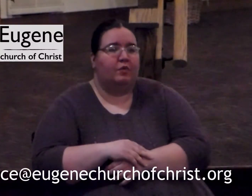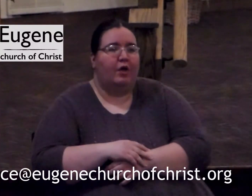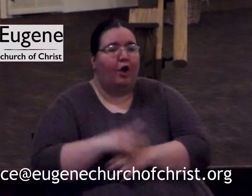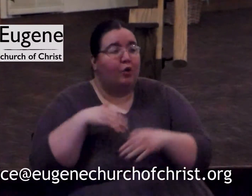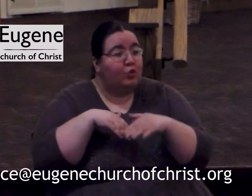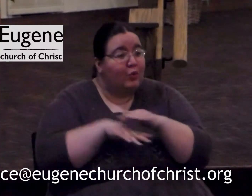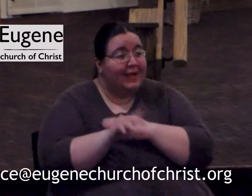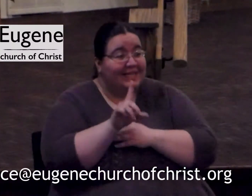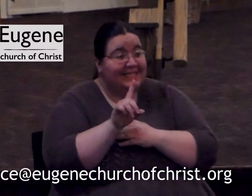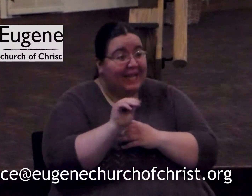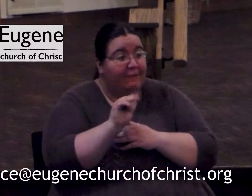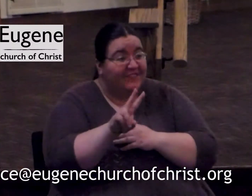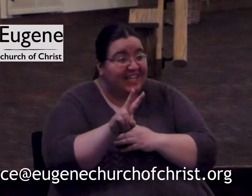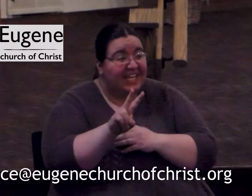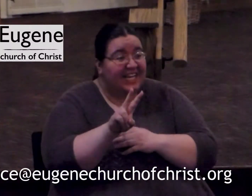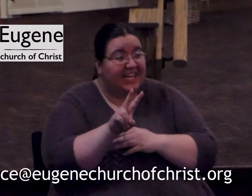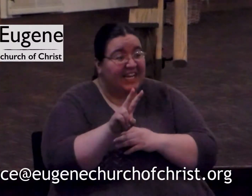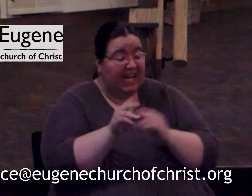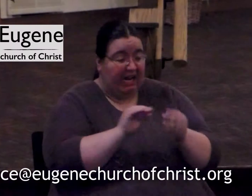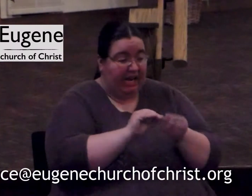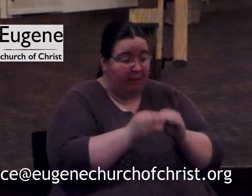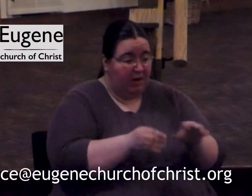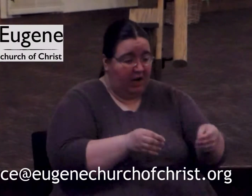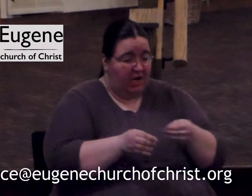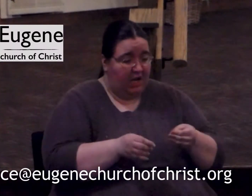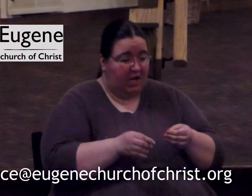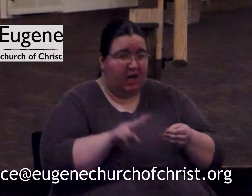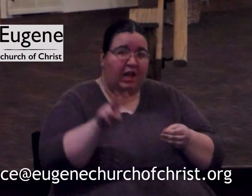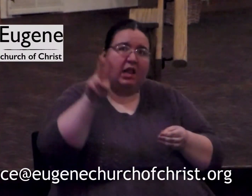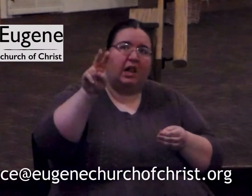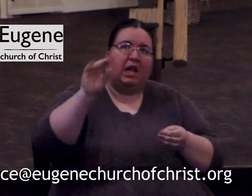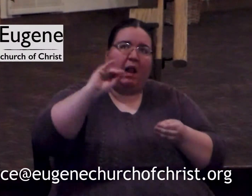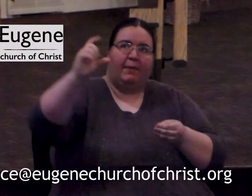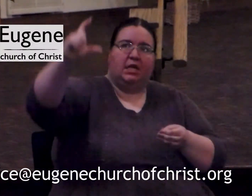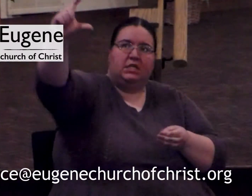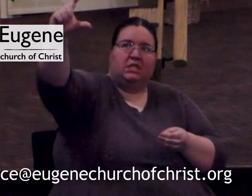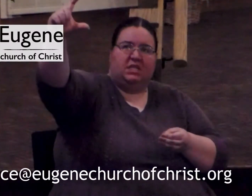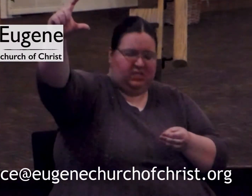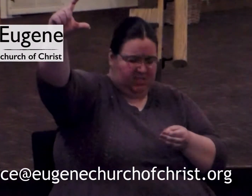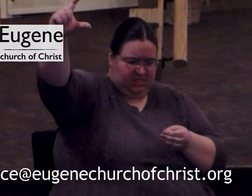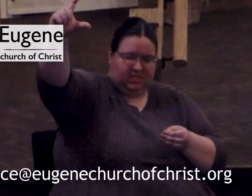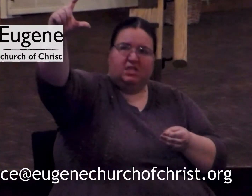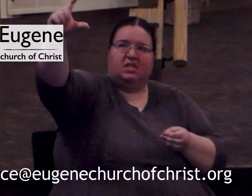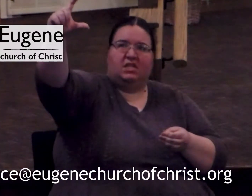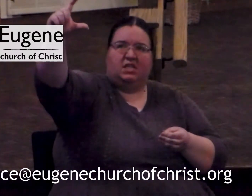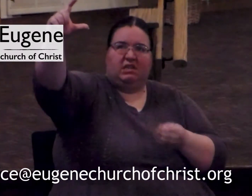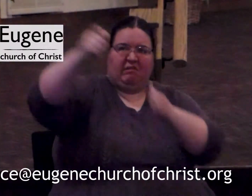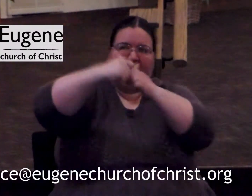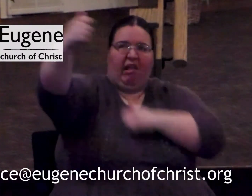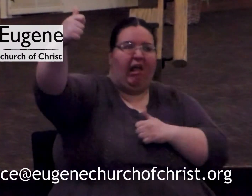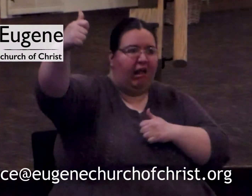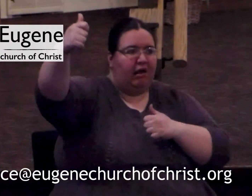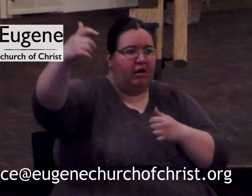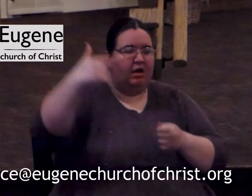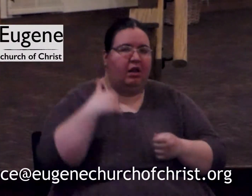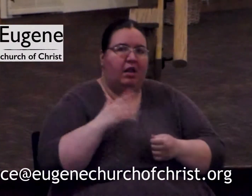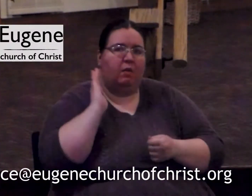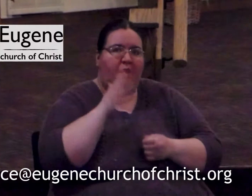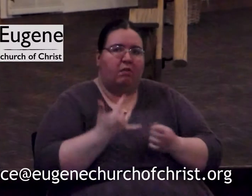that number, and those numbers are way too far apart, and I know that my whole morning is going to be here. My impatience is not my child